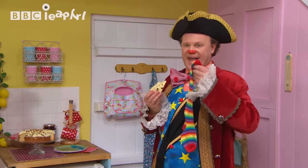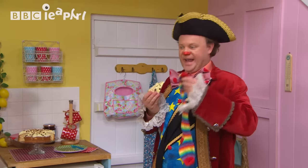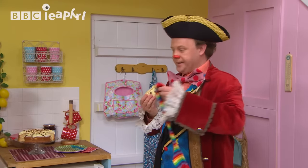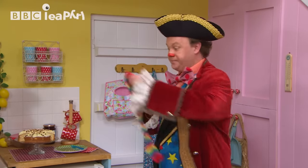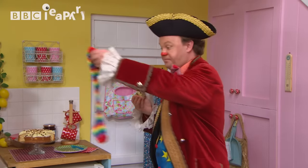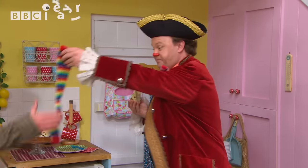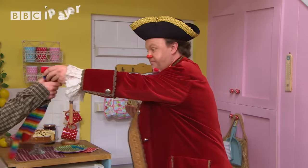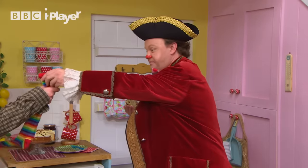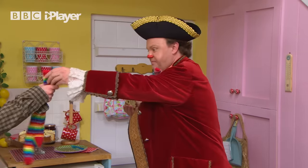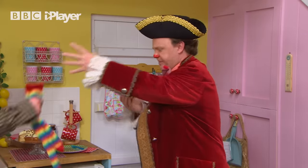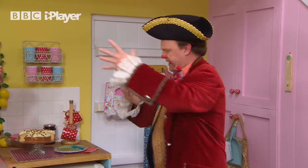Okay.